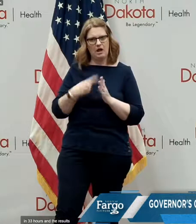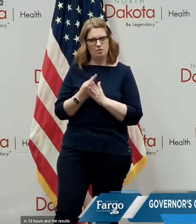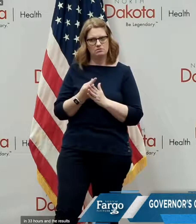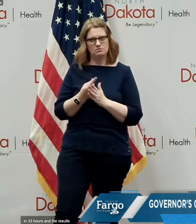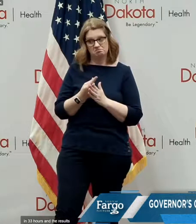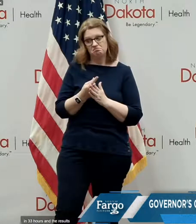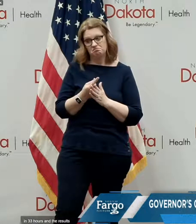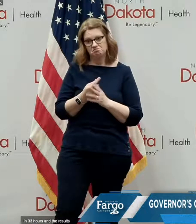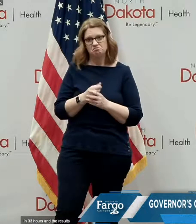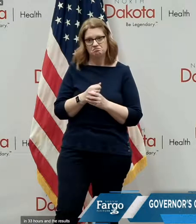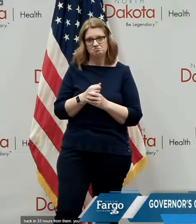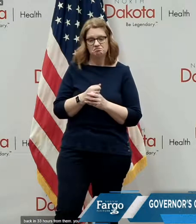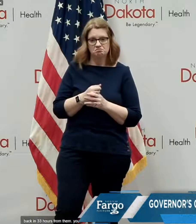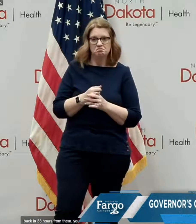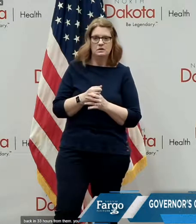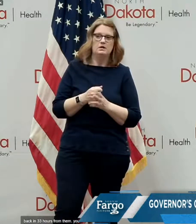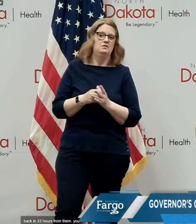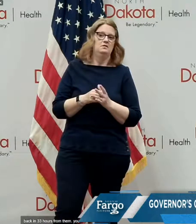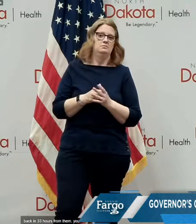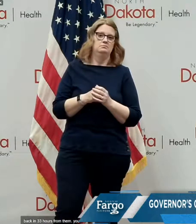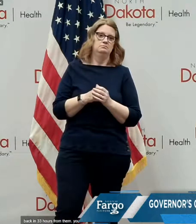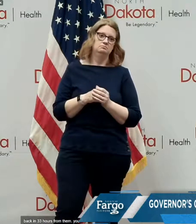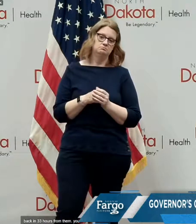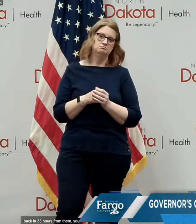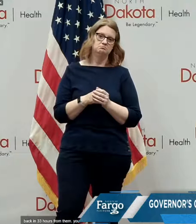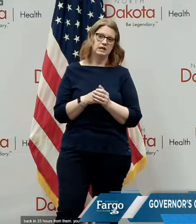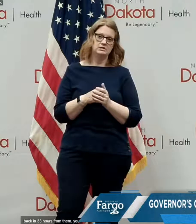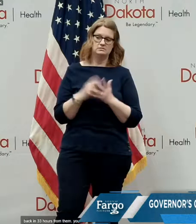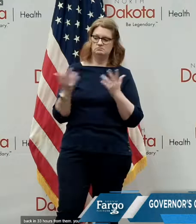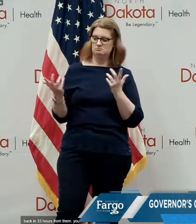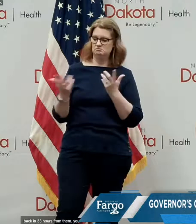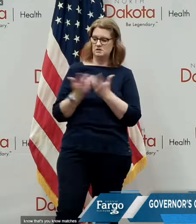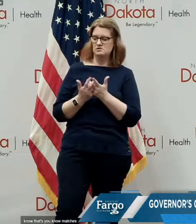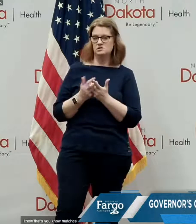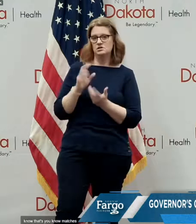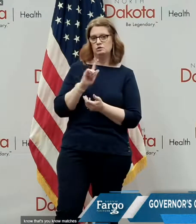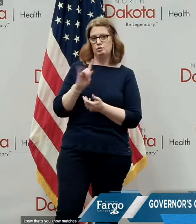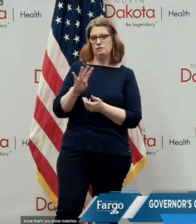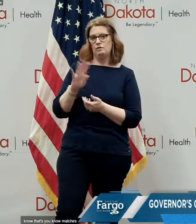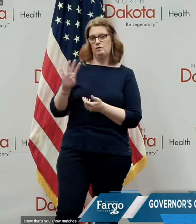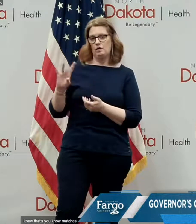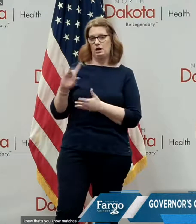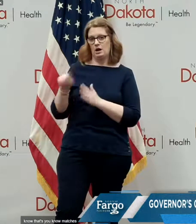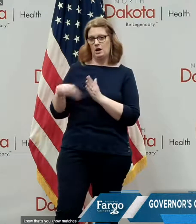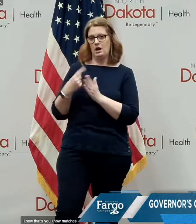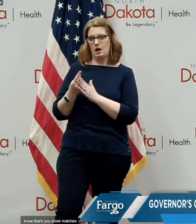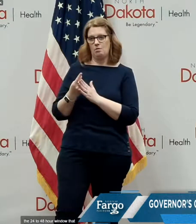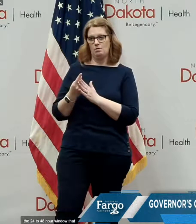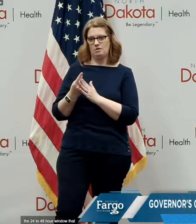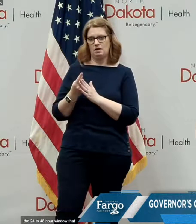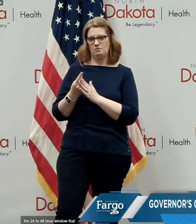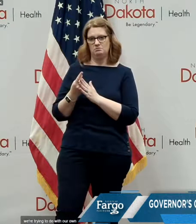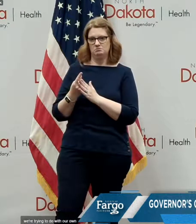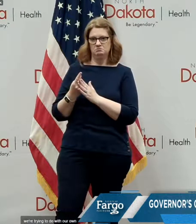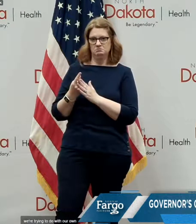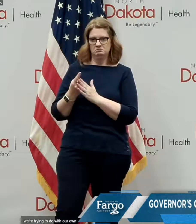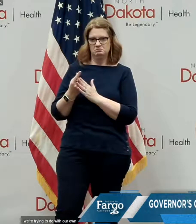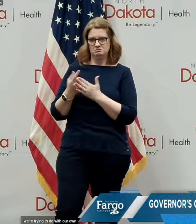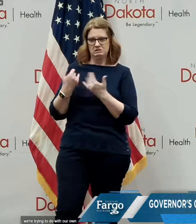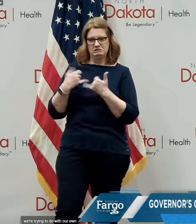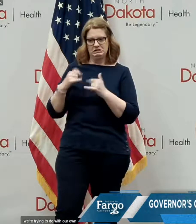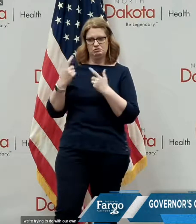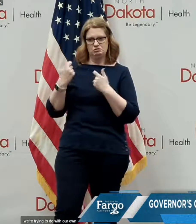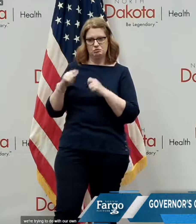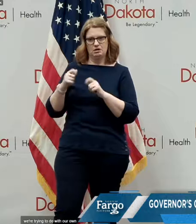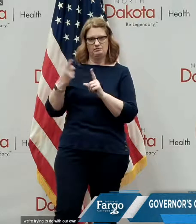them. That's matches the 24 to 48 hour window that we're trying to do with our own lab, but